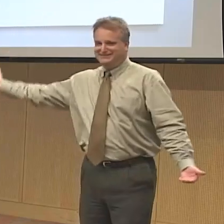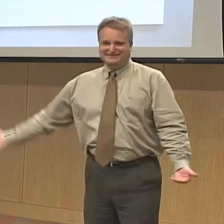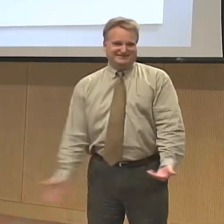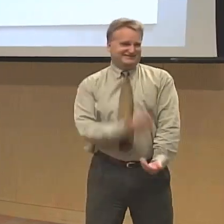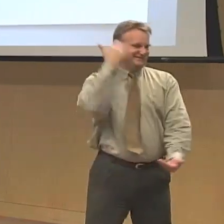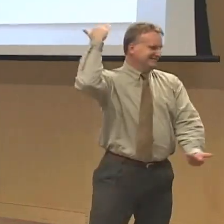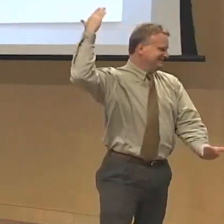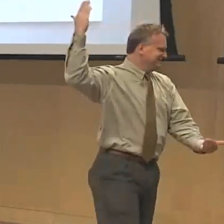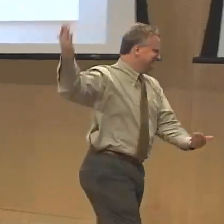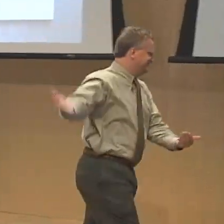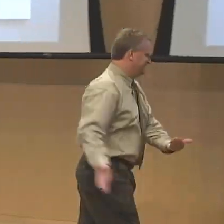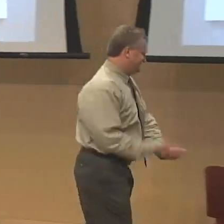easy.